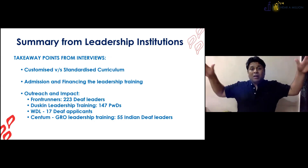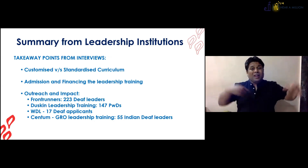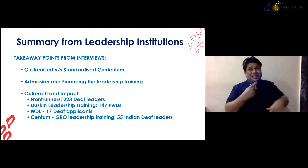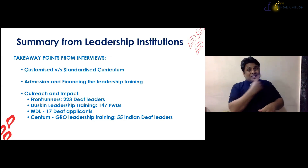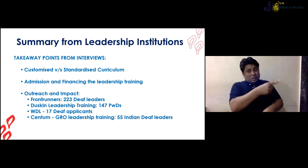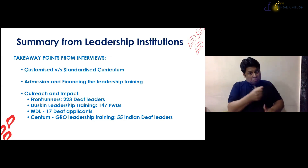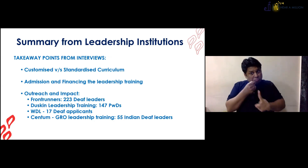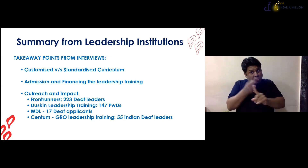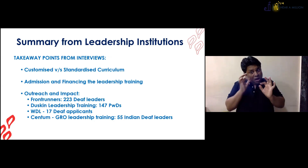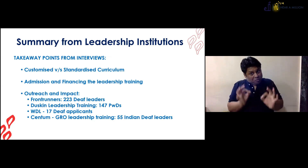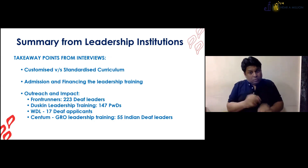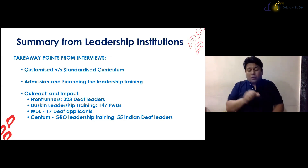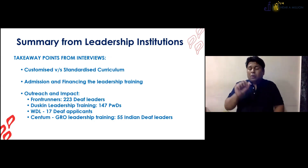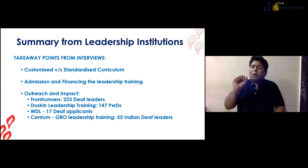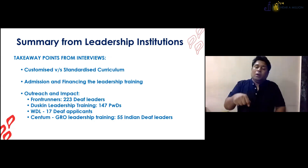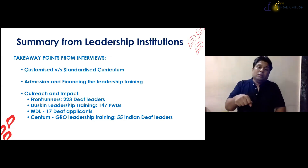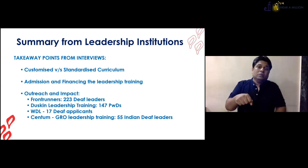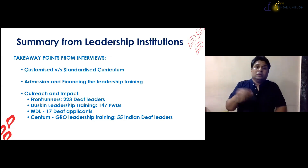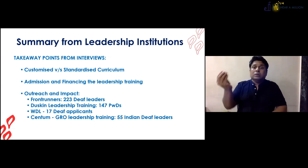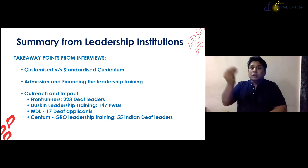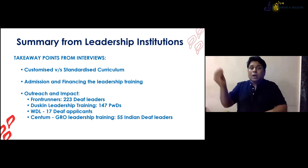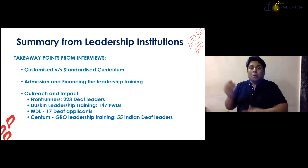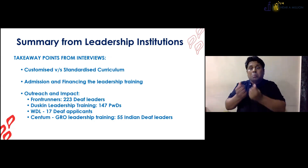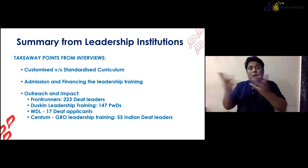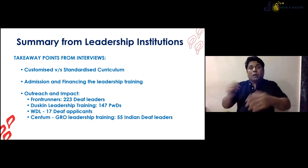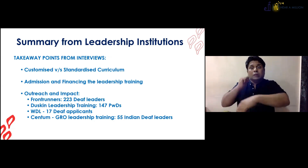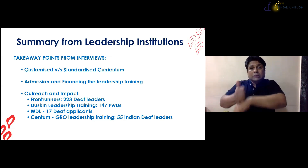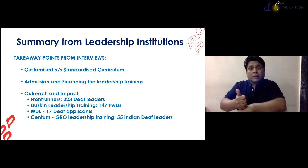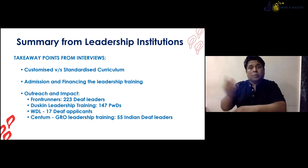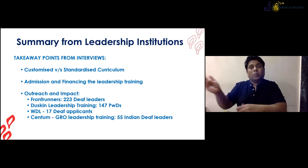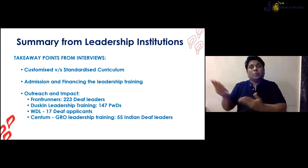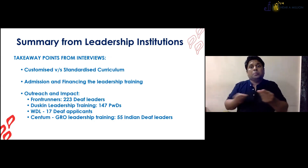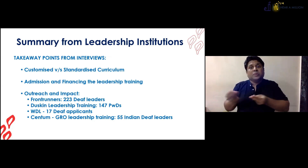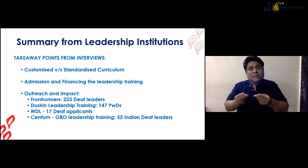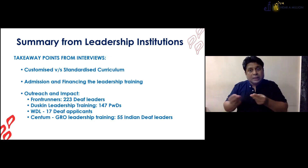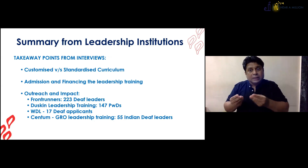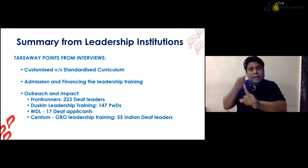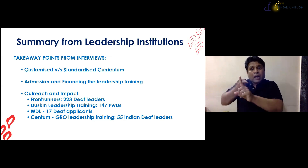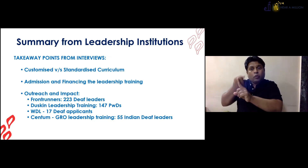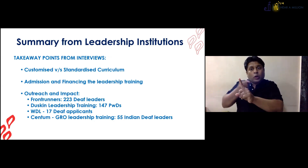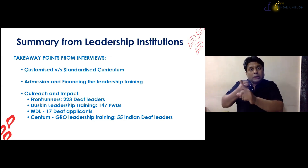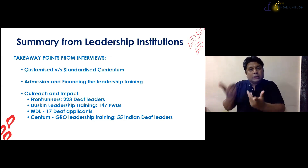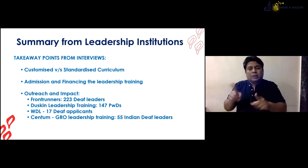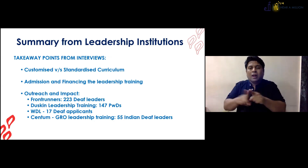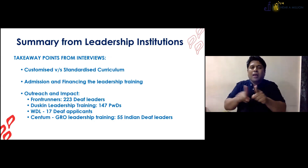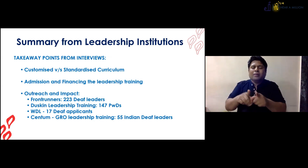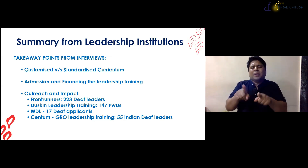leaders internationally were trained. So we asked, like, how was the impact? They mentioned that it was great. A lot of people have started their own businesses.